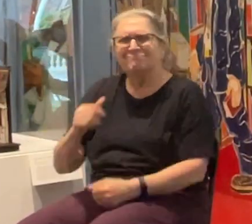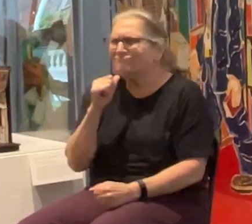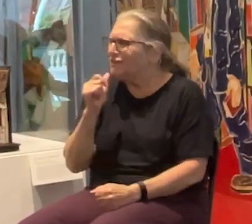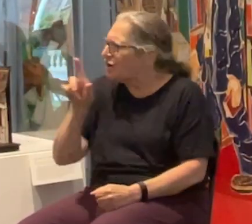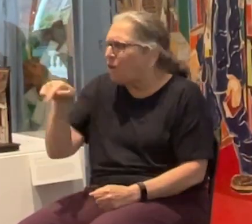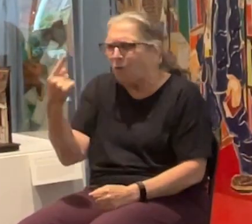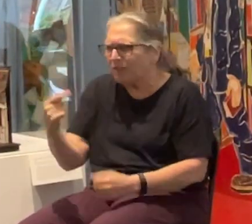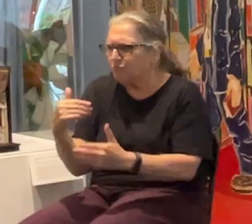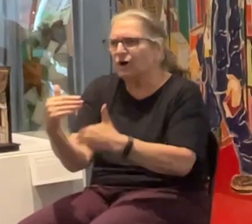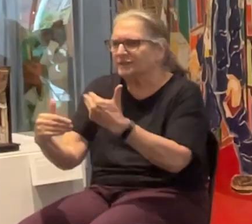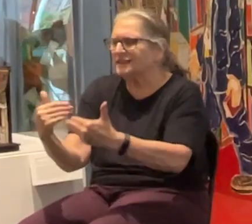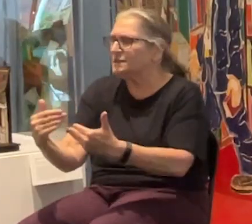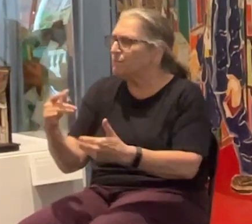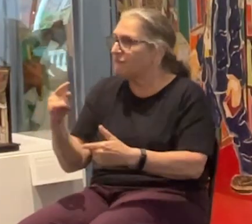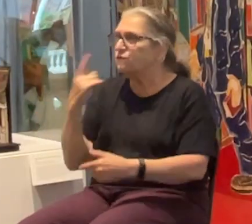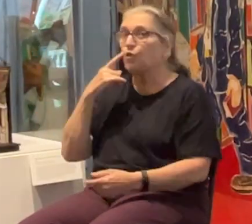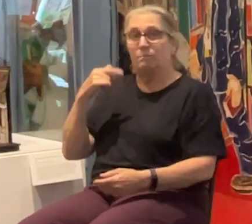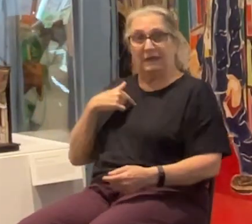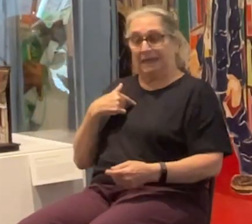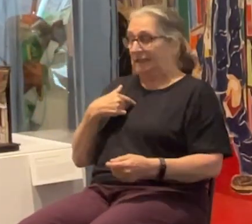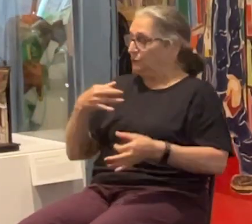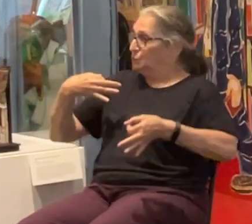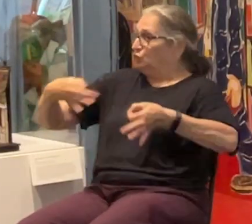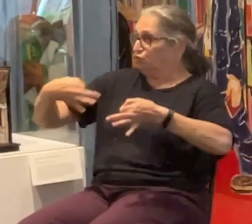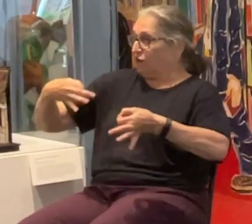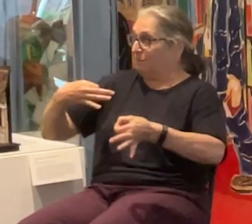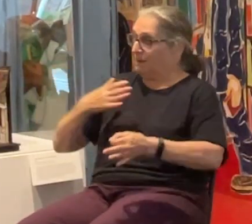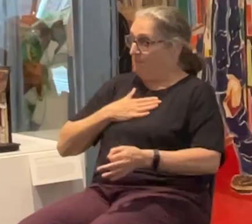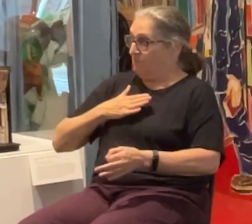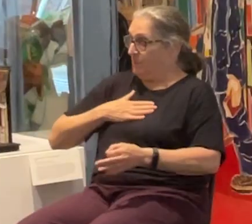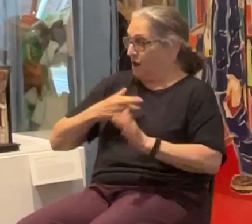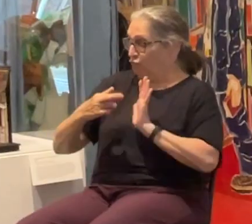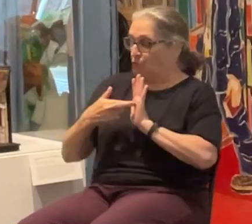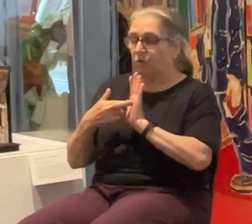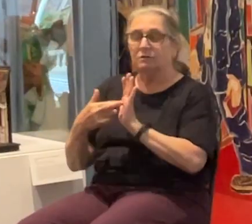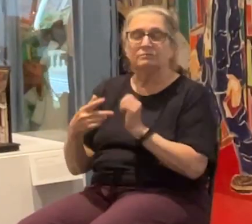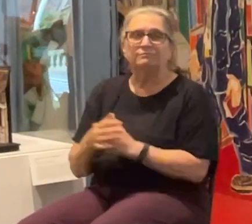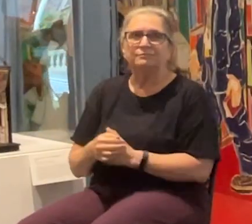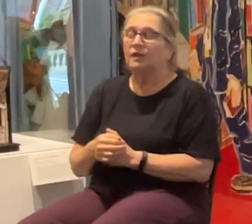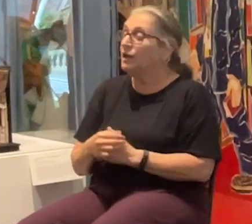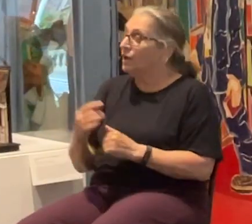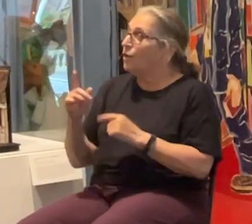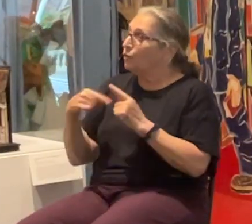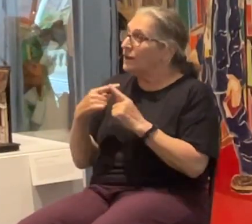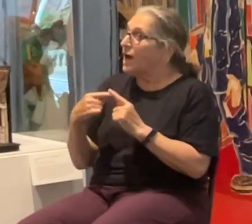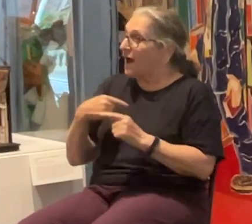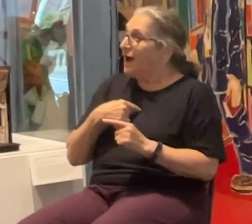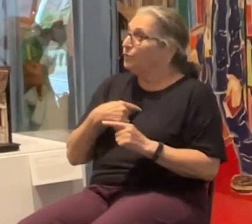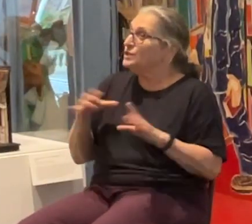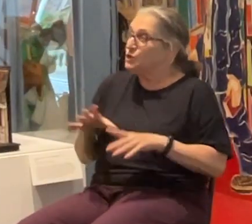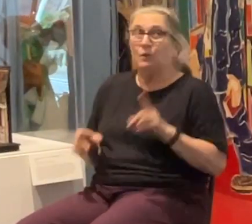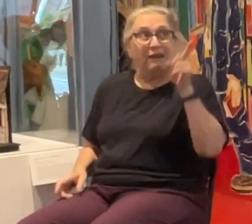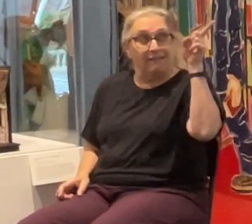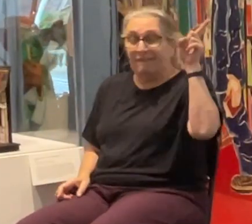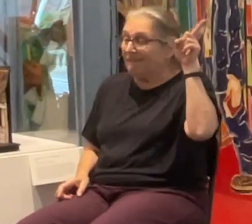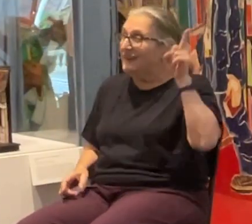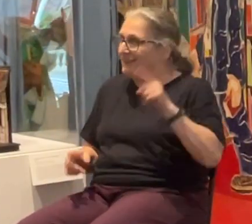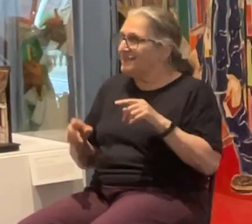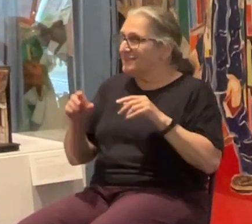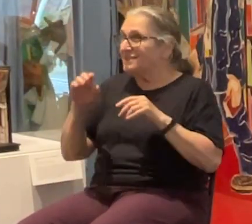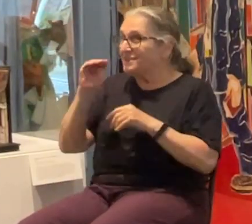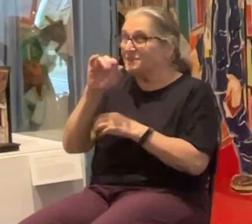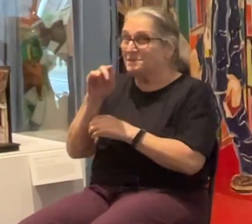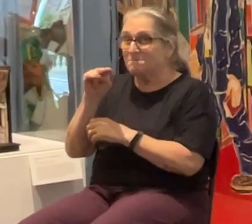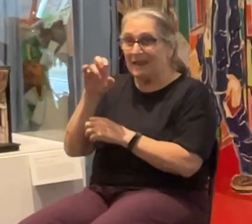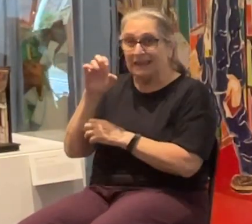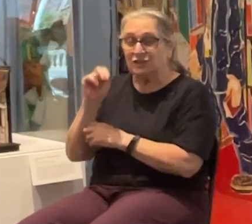it this is the way for me to describe about what my role is. What I was doing when you found me there was kind of in the mode